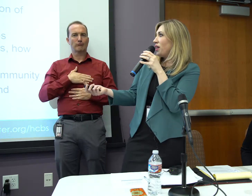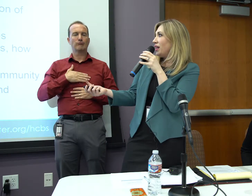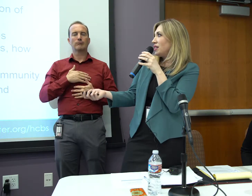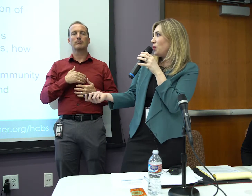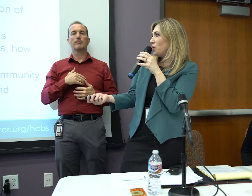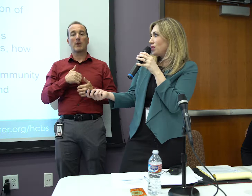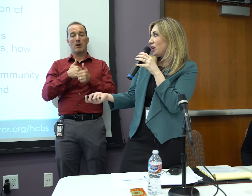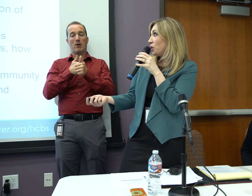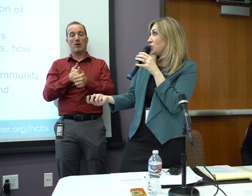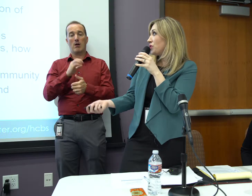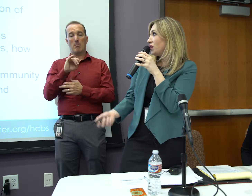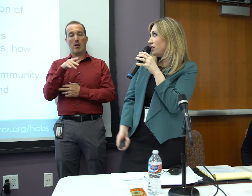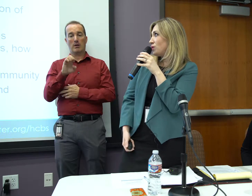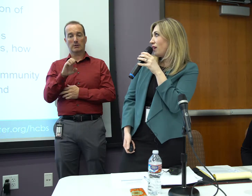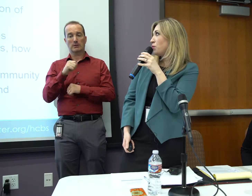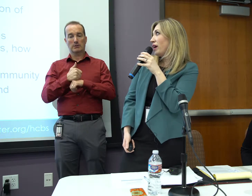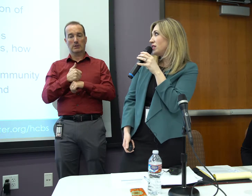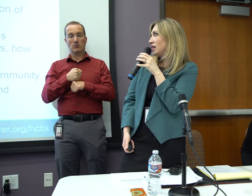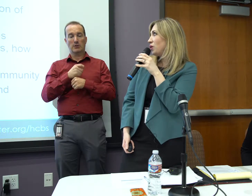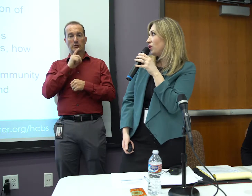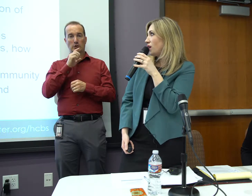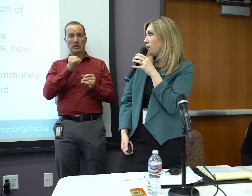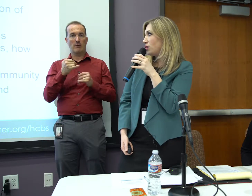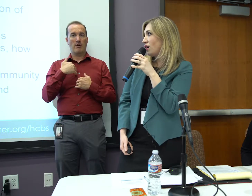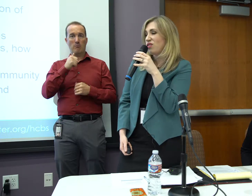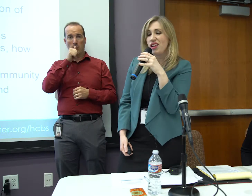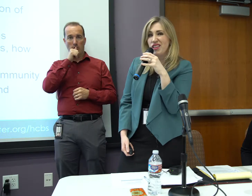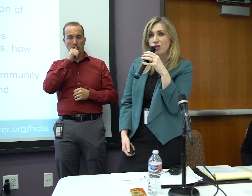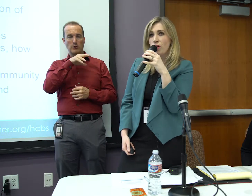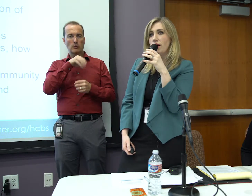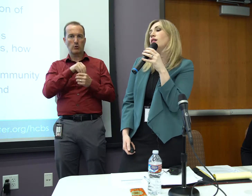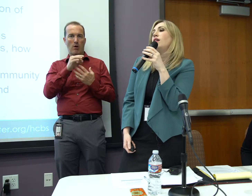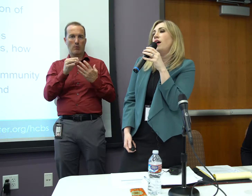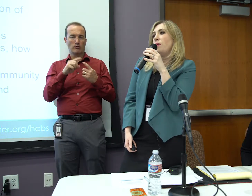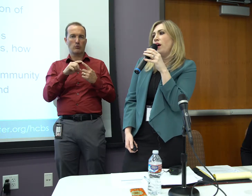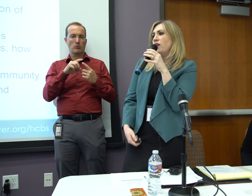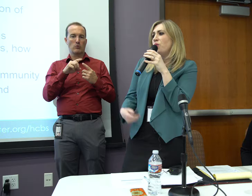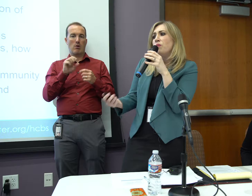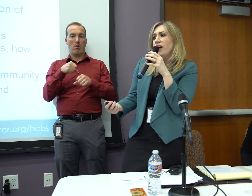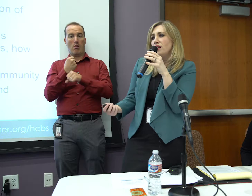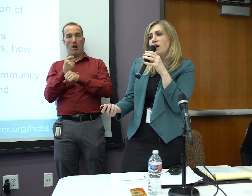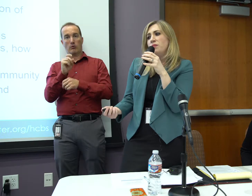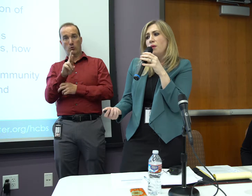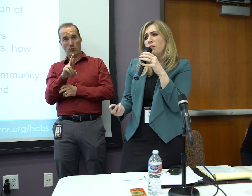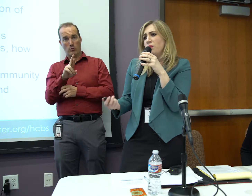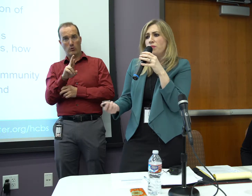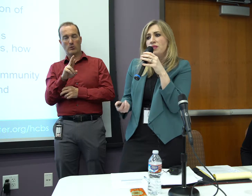A compliant setting would ensure that individuals have privacy, including the option of locking their door. I know that we've